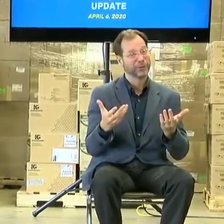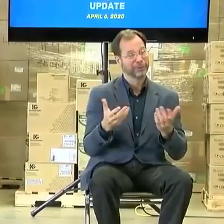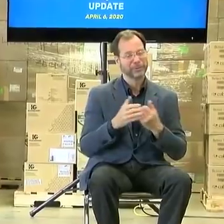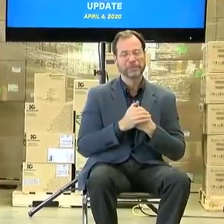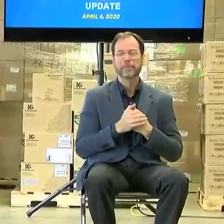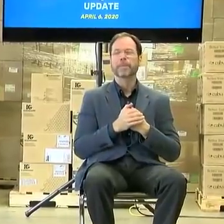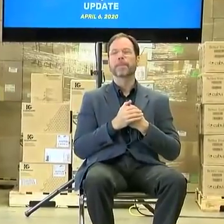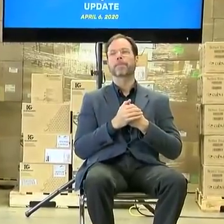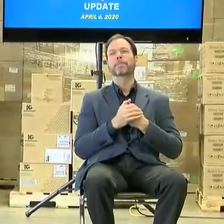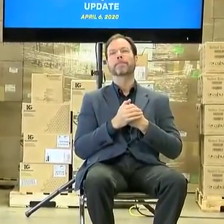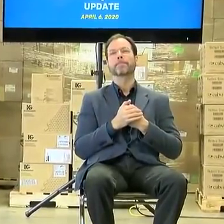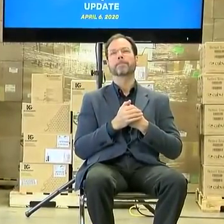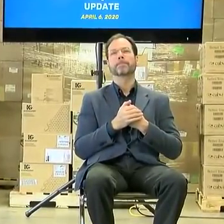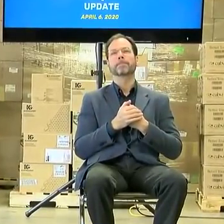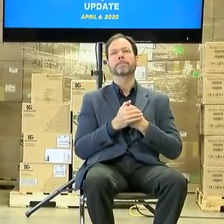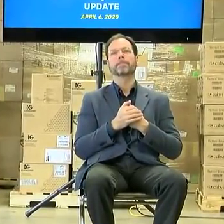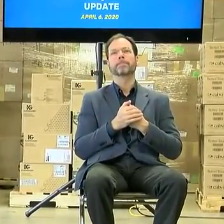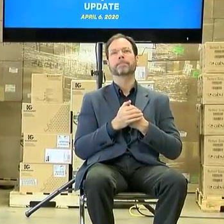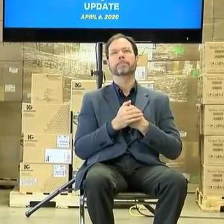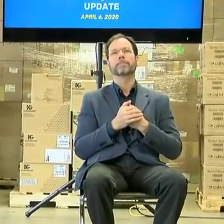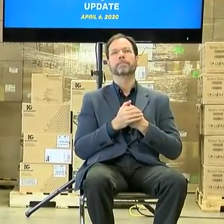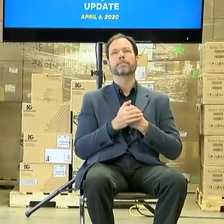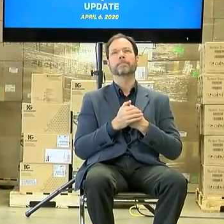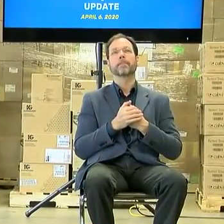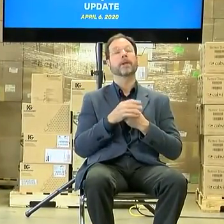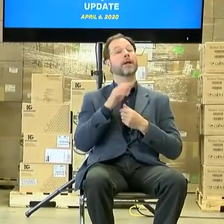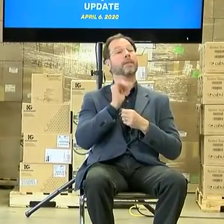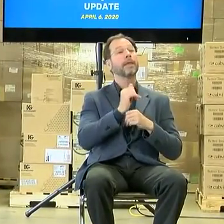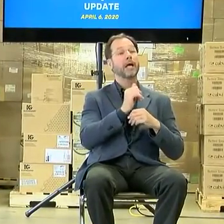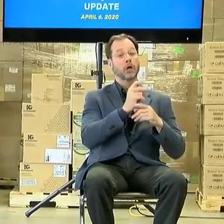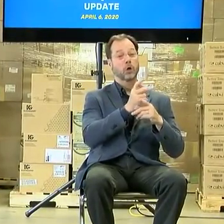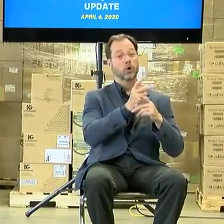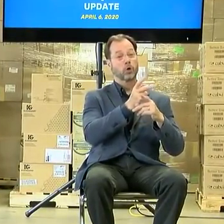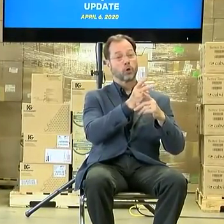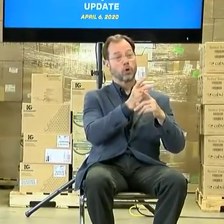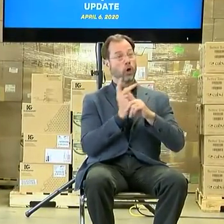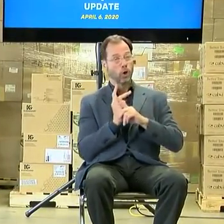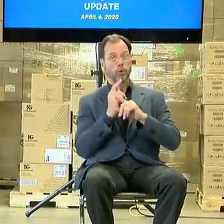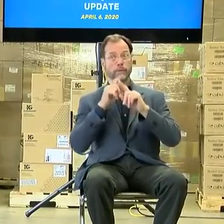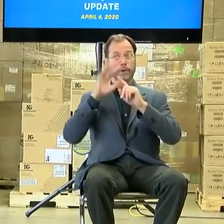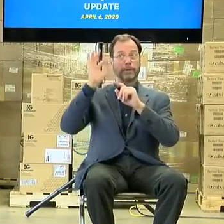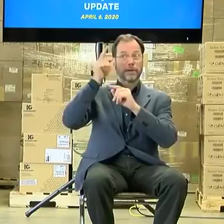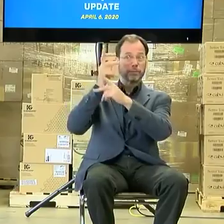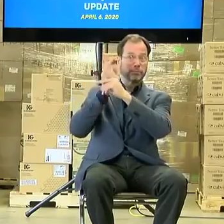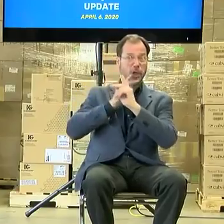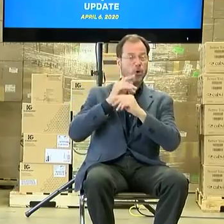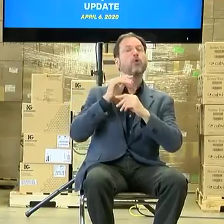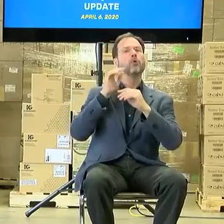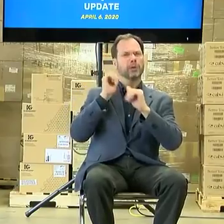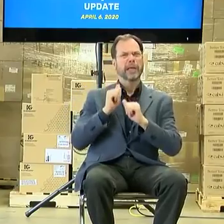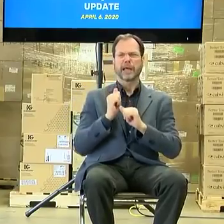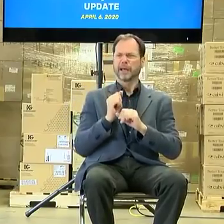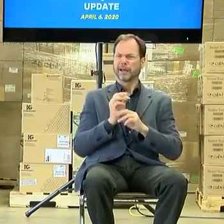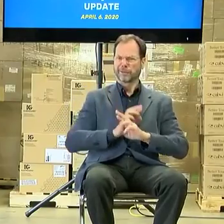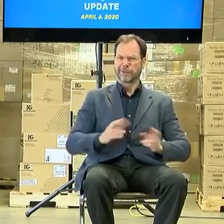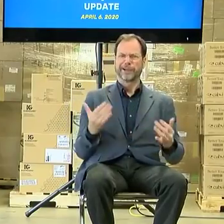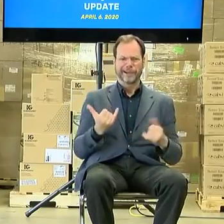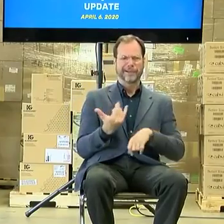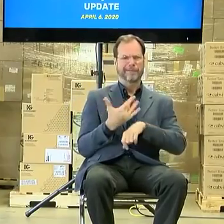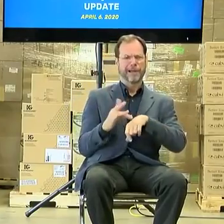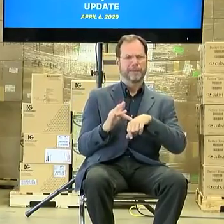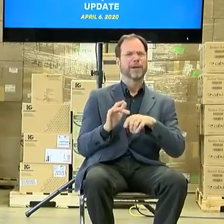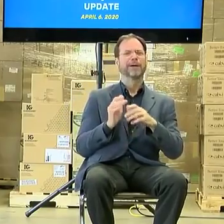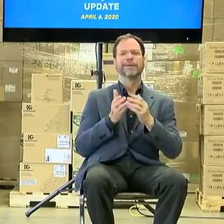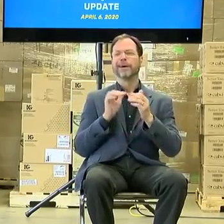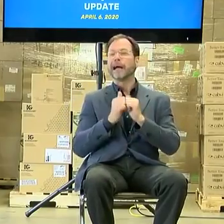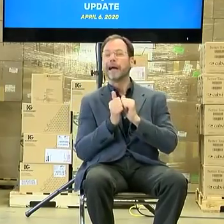A point has been made that these loans are available as we speak right now, primarily through